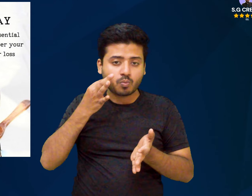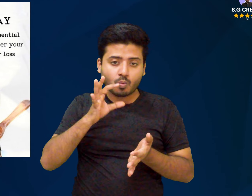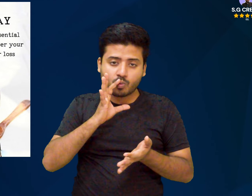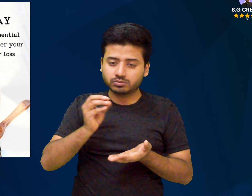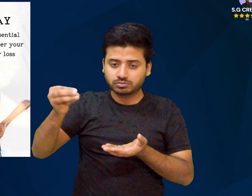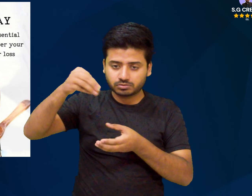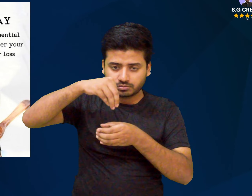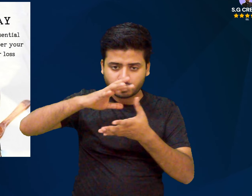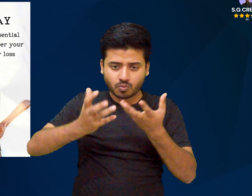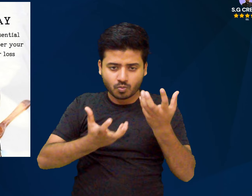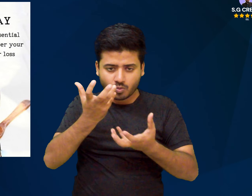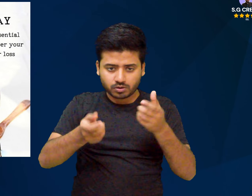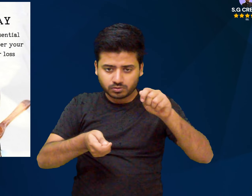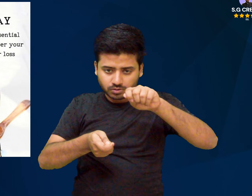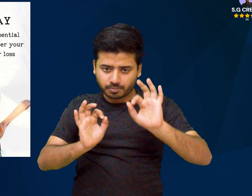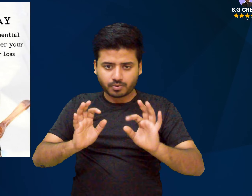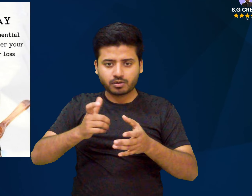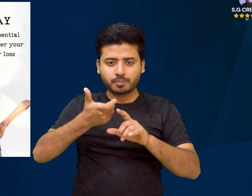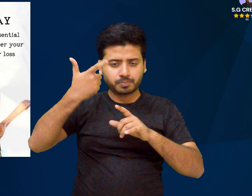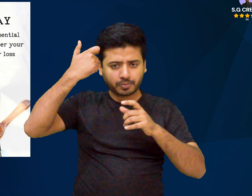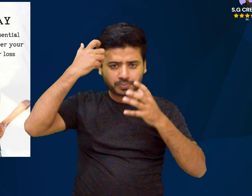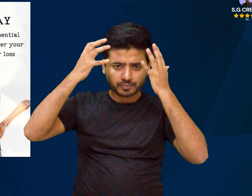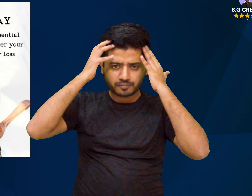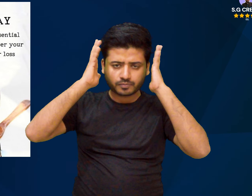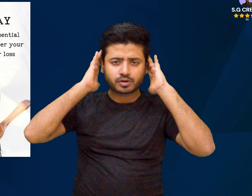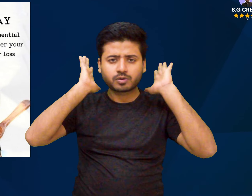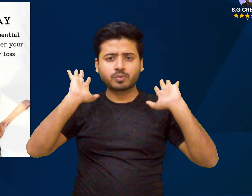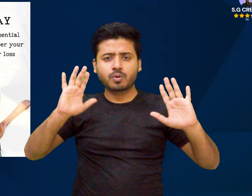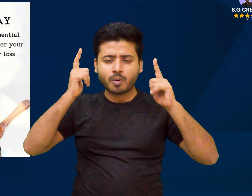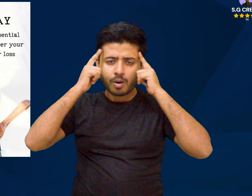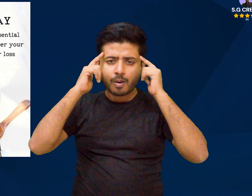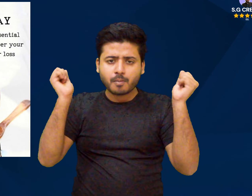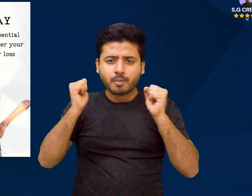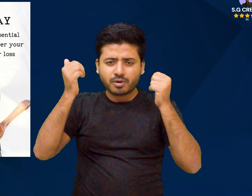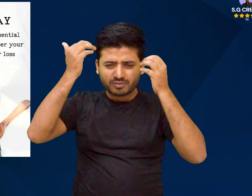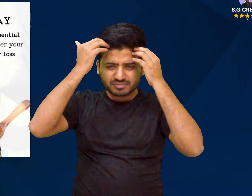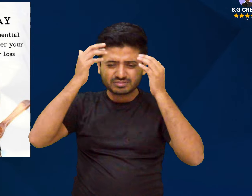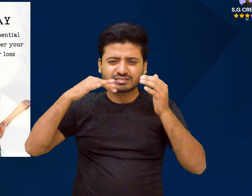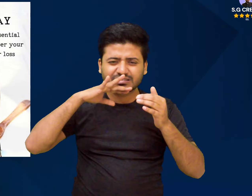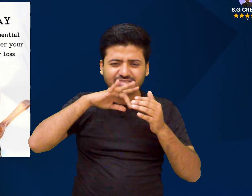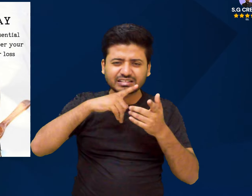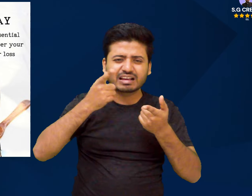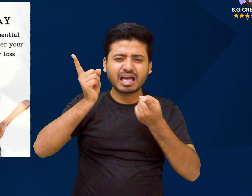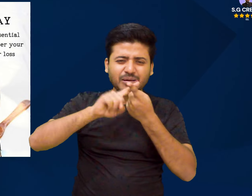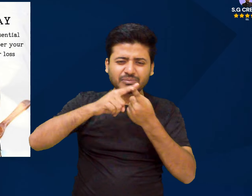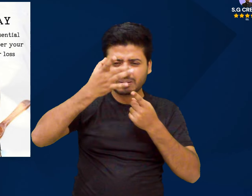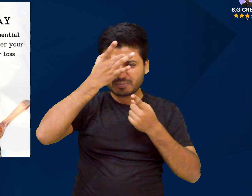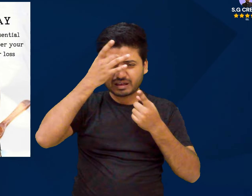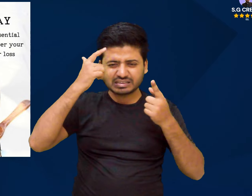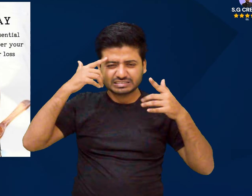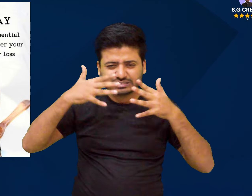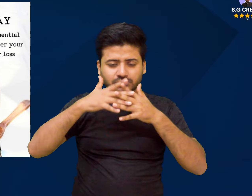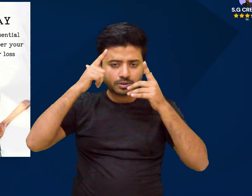and scalp healthy. A multipurpose spray for skin, face, and hair. It is steam distilled and free from